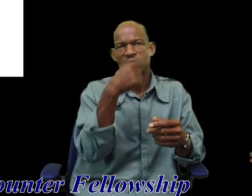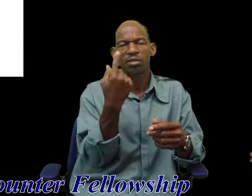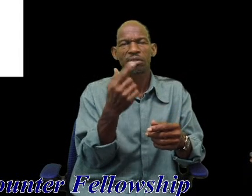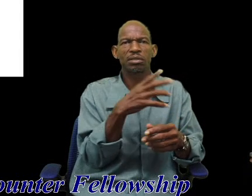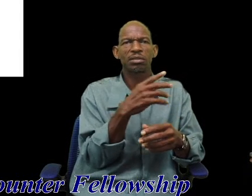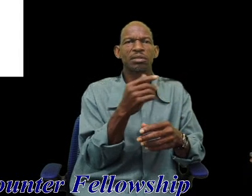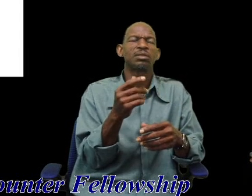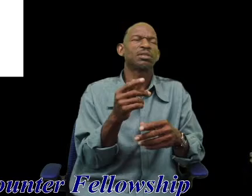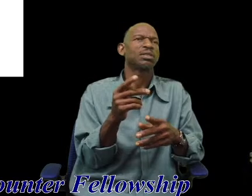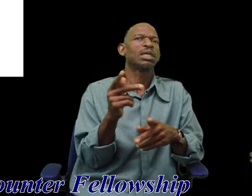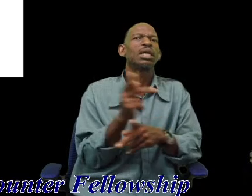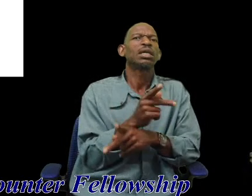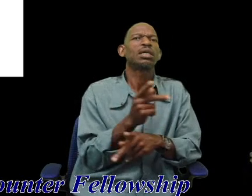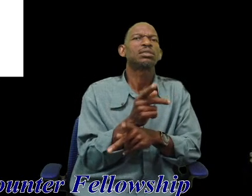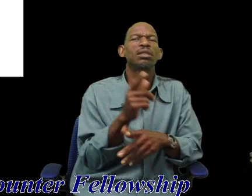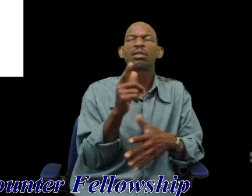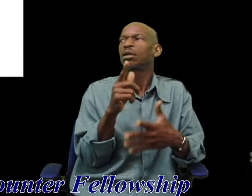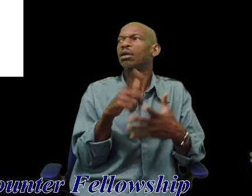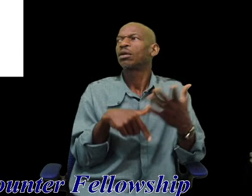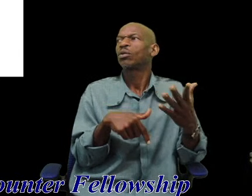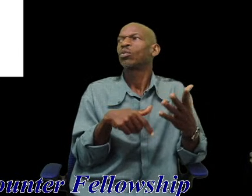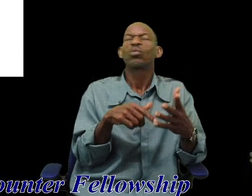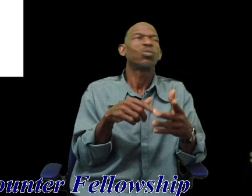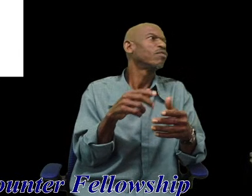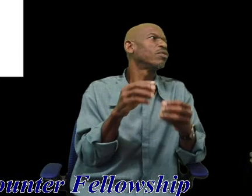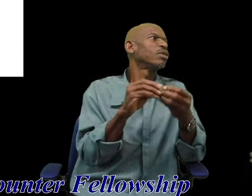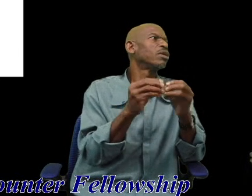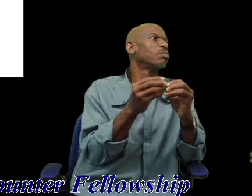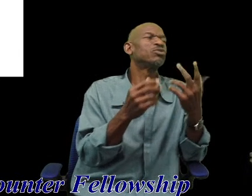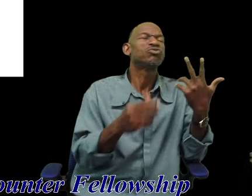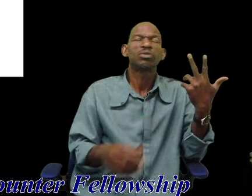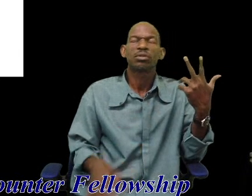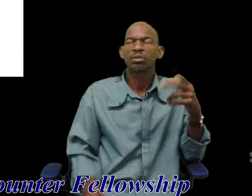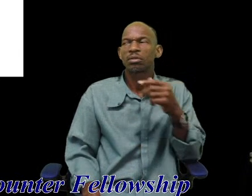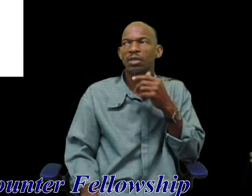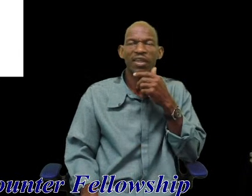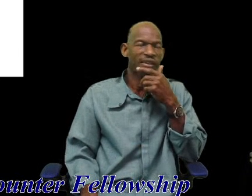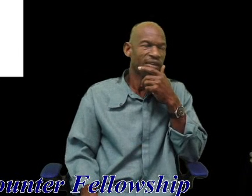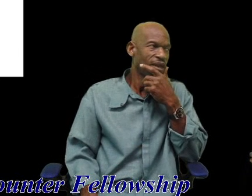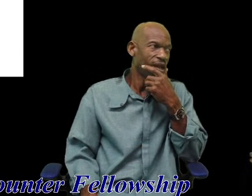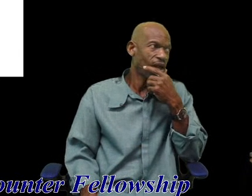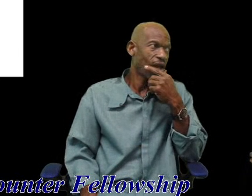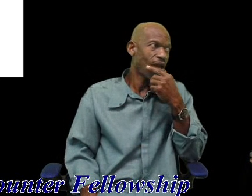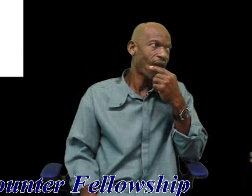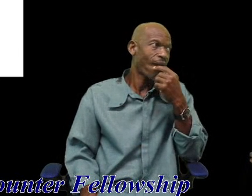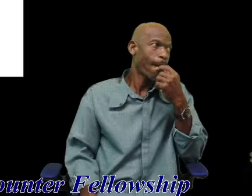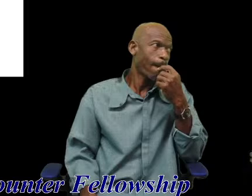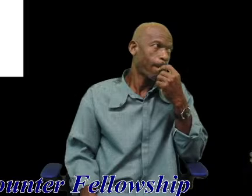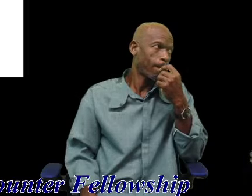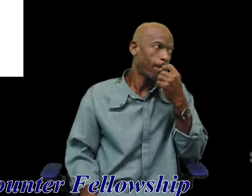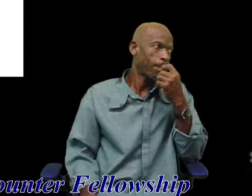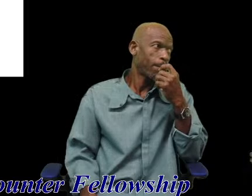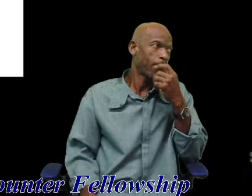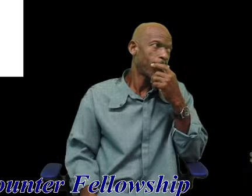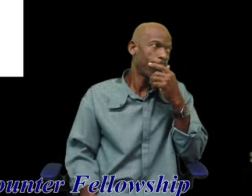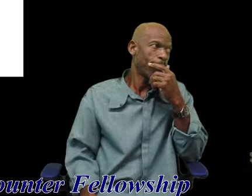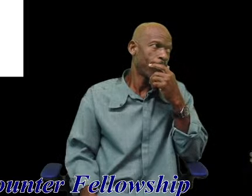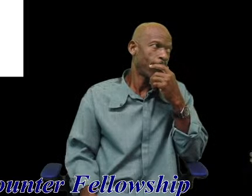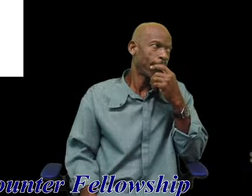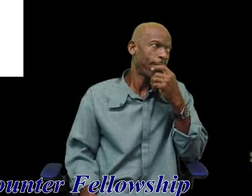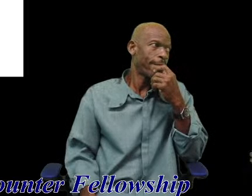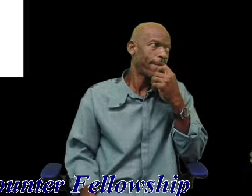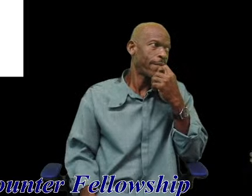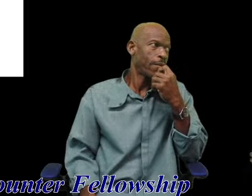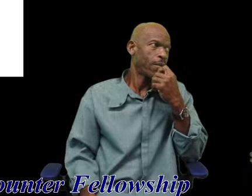So Canton, how do I show that this church, this pastor belong to this church?